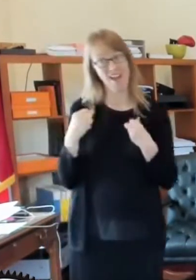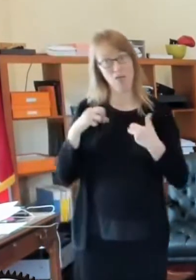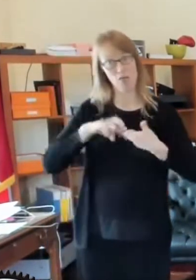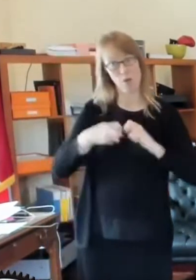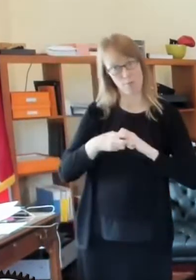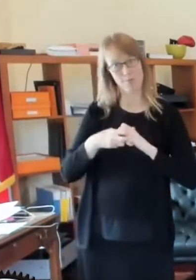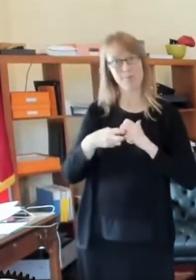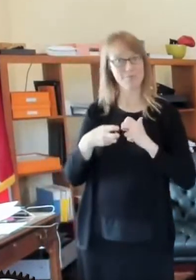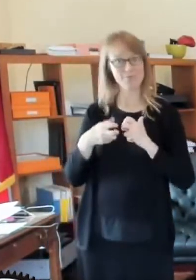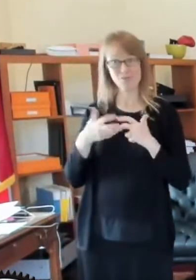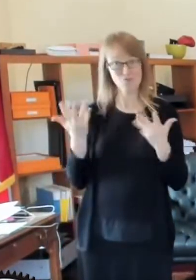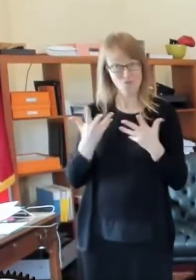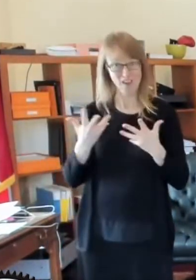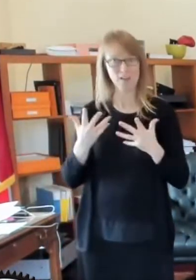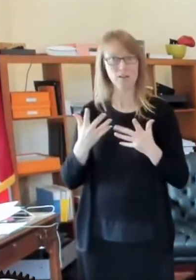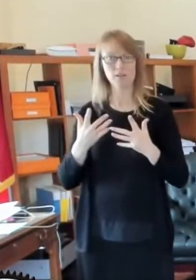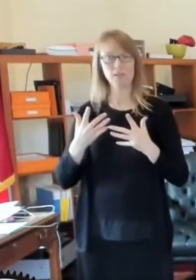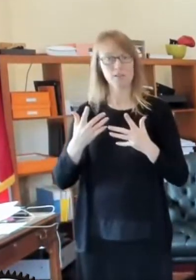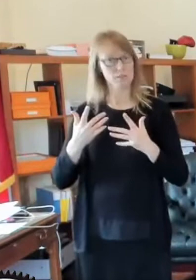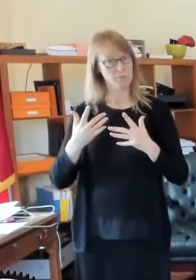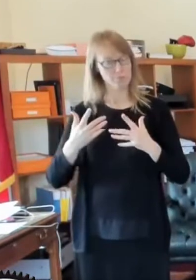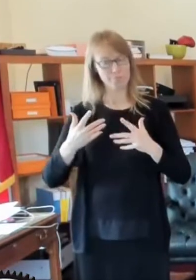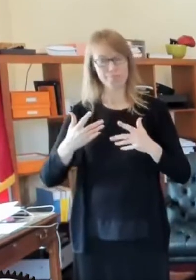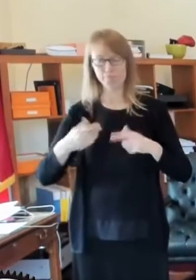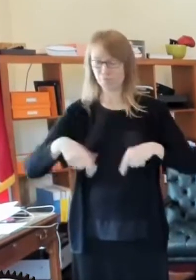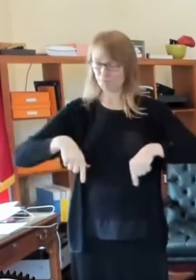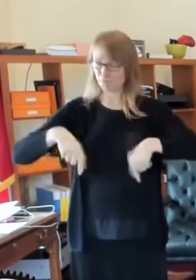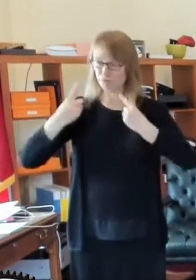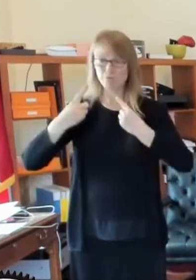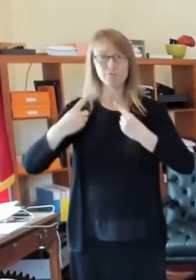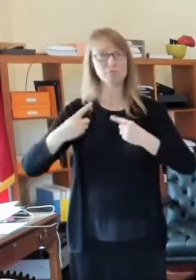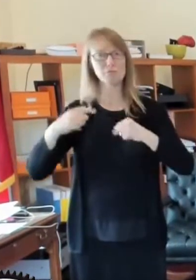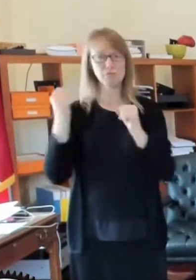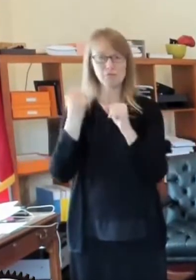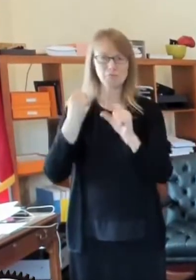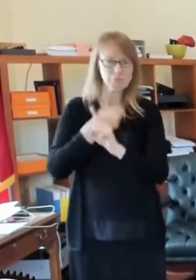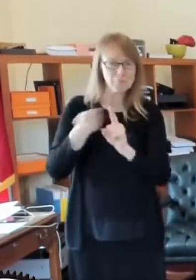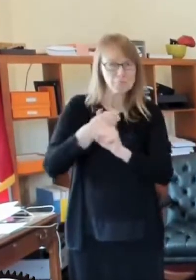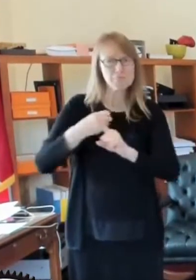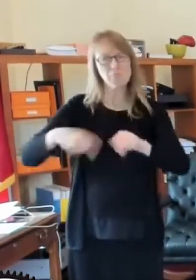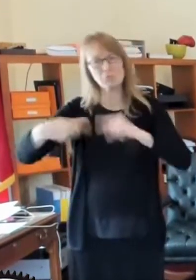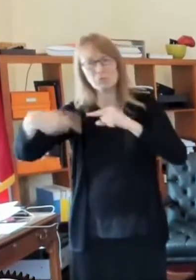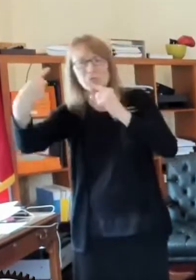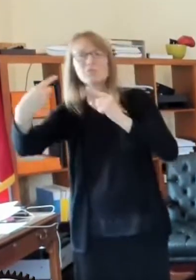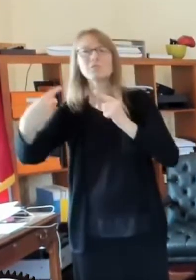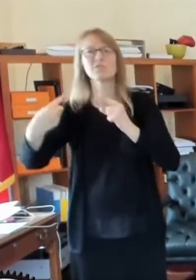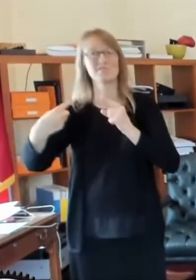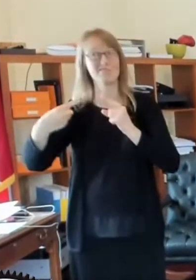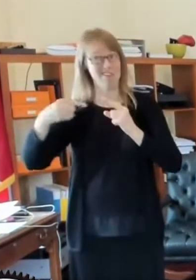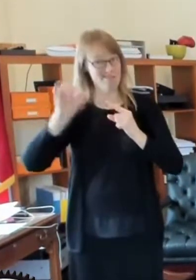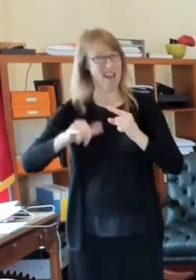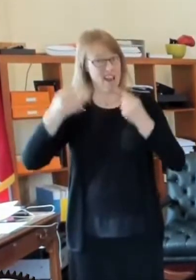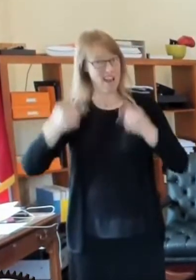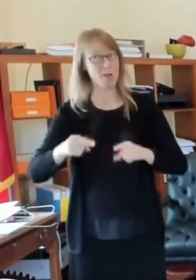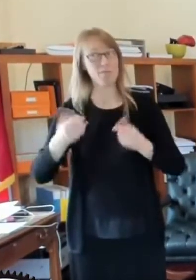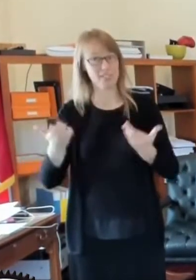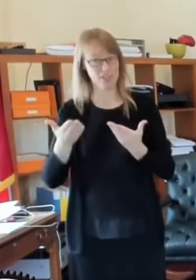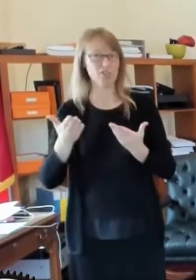the violence in our community. Some of you may have seen this. The chief talked about this yesterday, Chief Hayden.